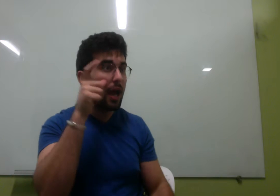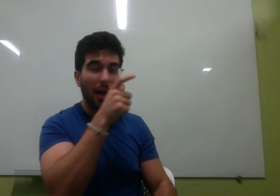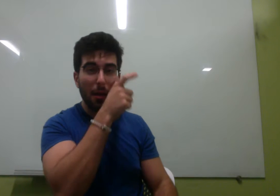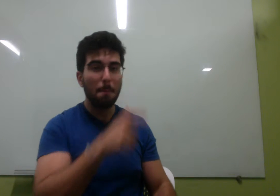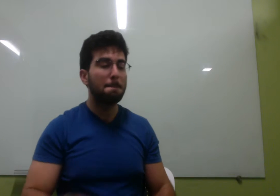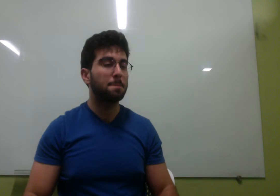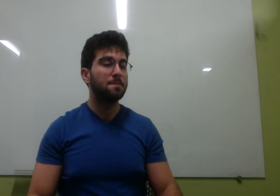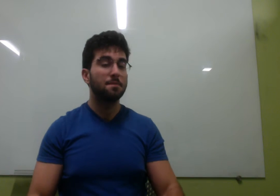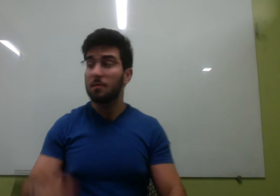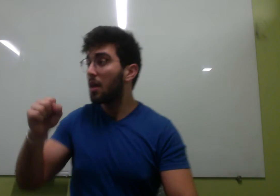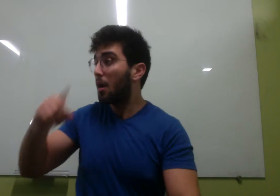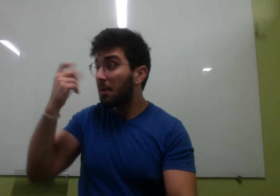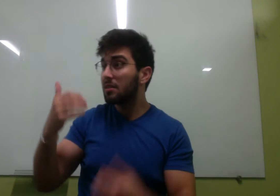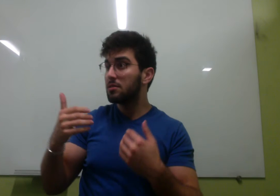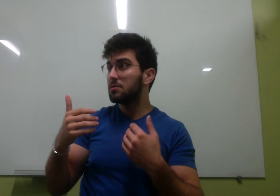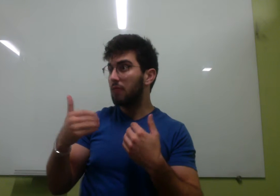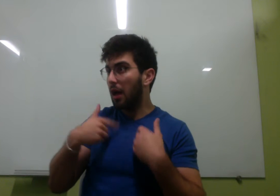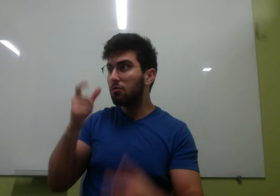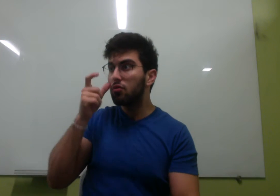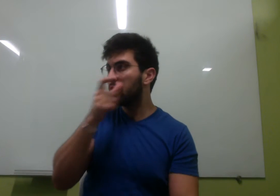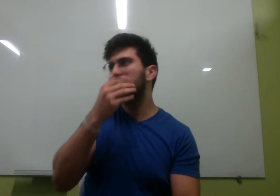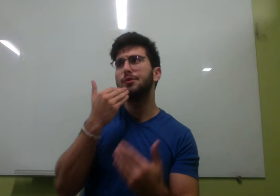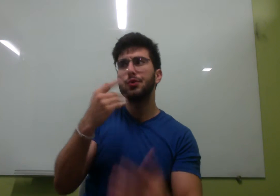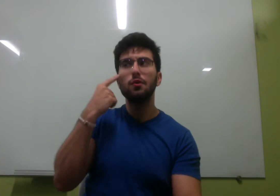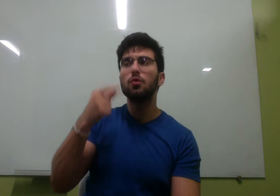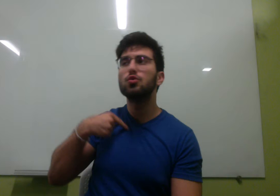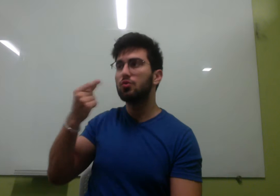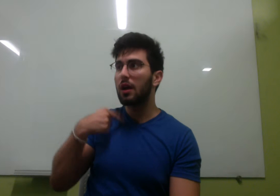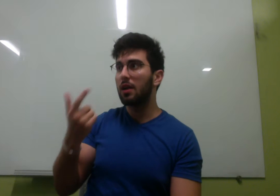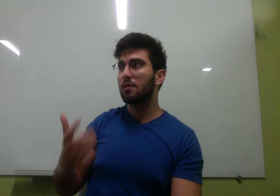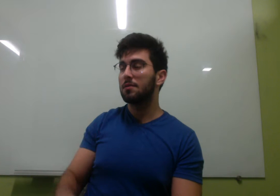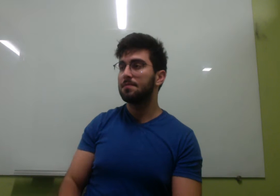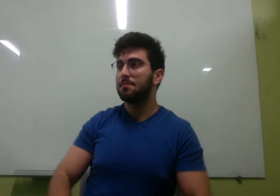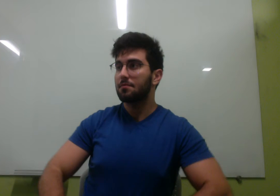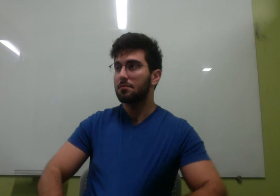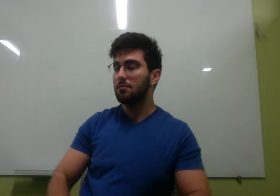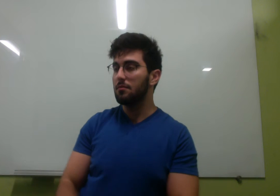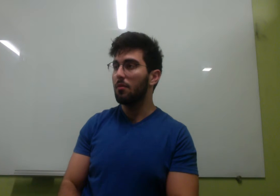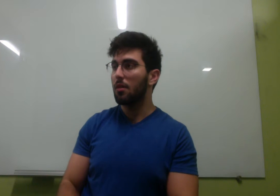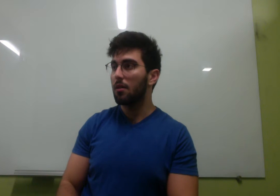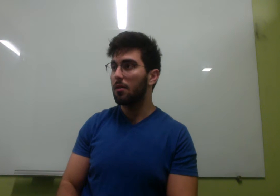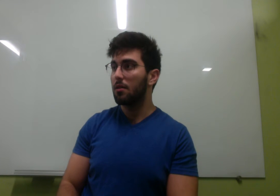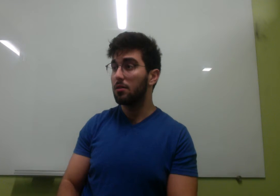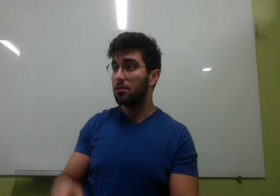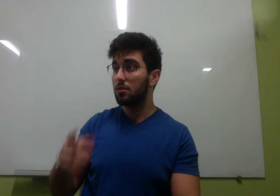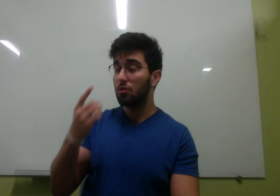giraffes, basically lions see giraffes and they think, all right, I know no one likes to see this kind of thing on